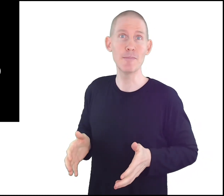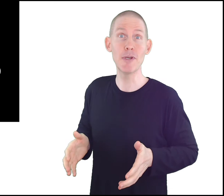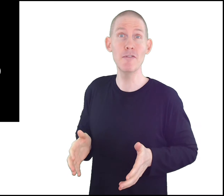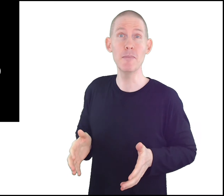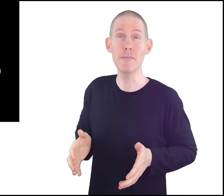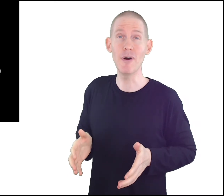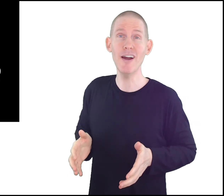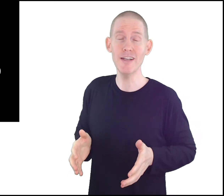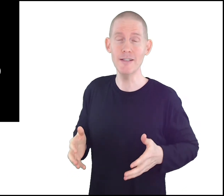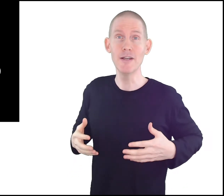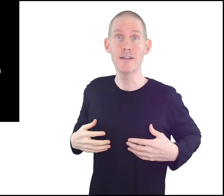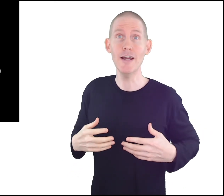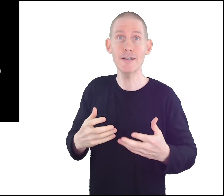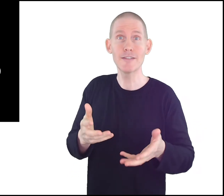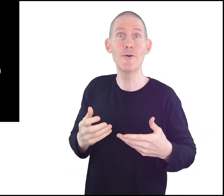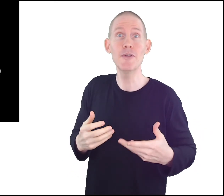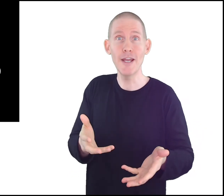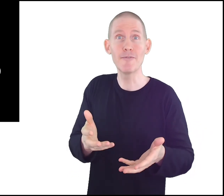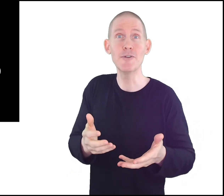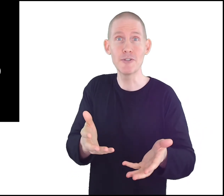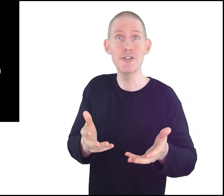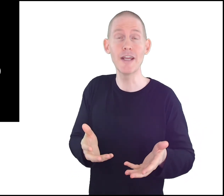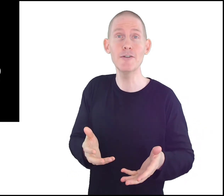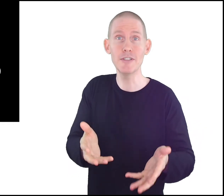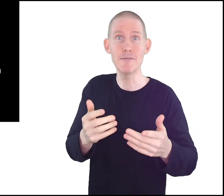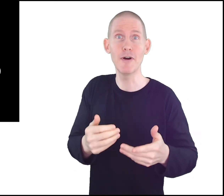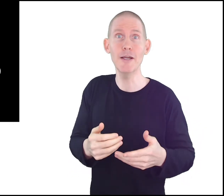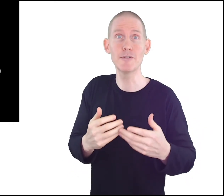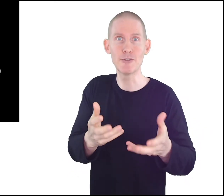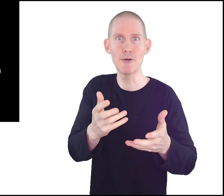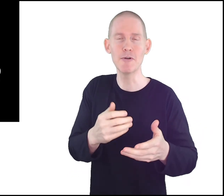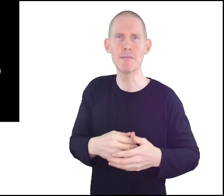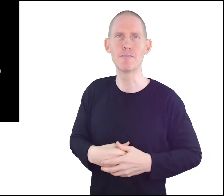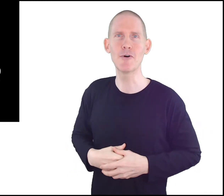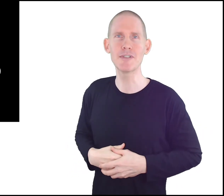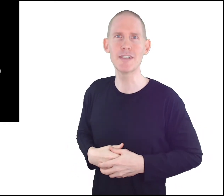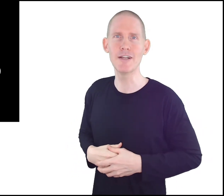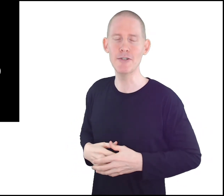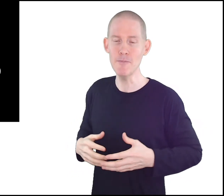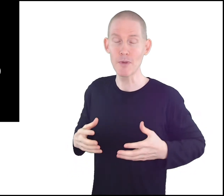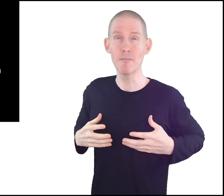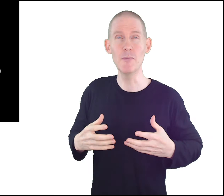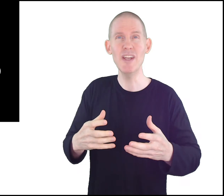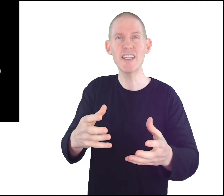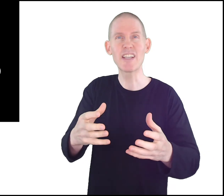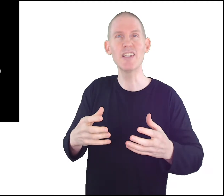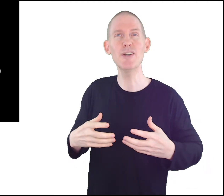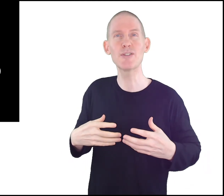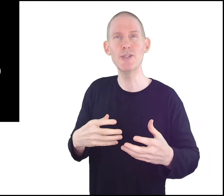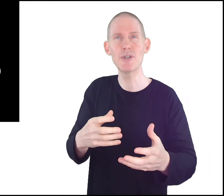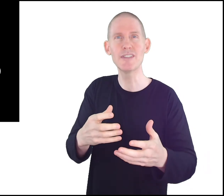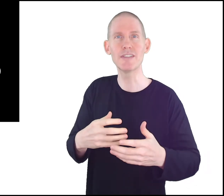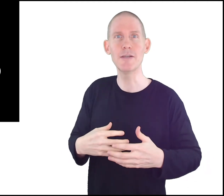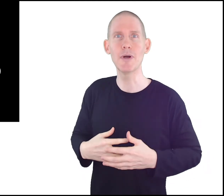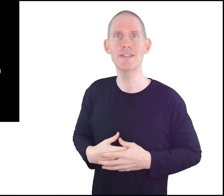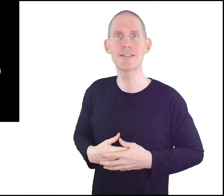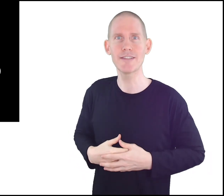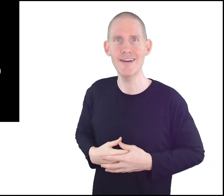pivot my body, not only to have, good energy and vibes and show you I'm focusing on you, but make it clear so you can see my